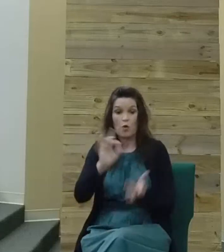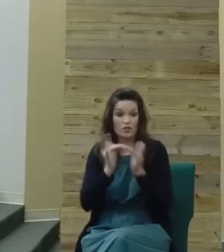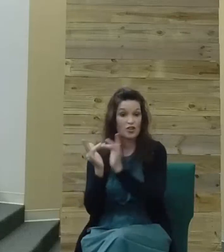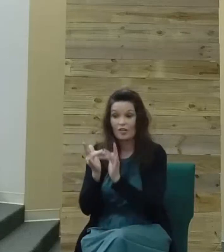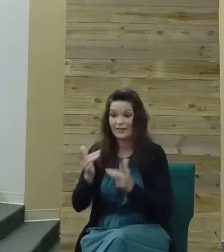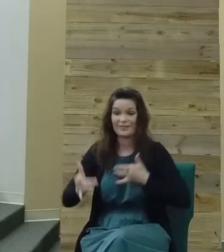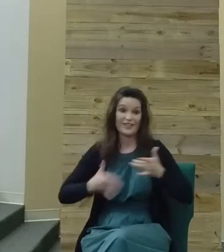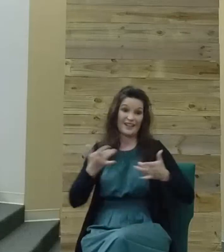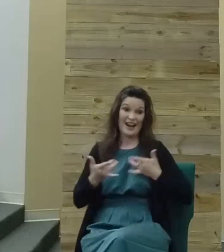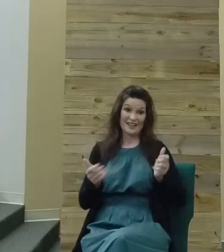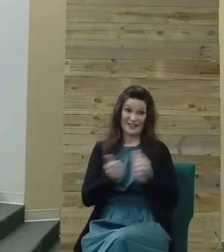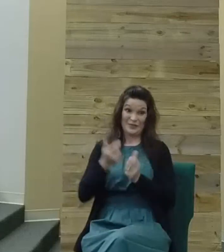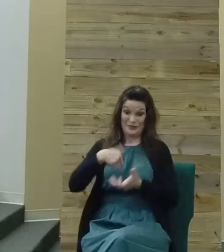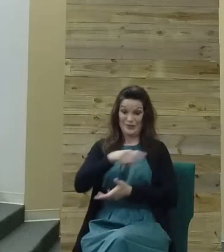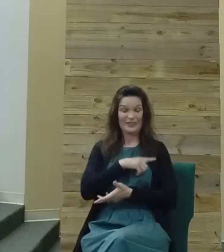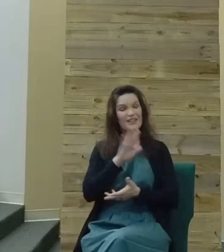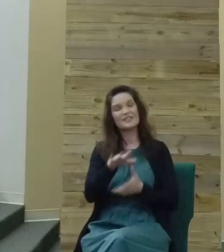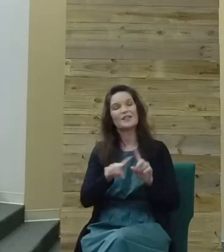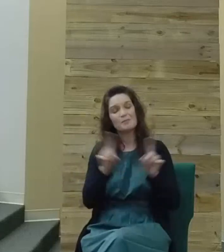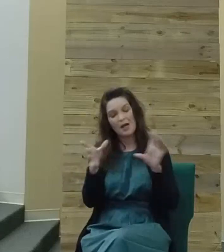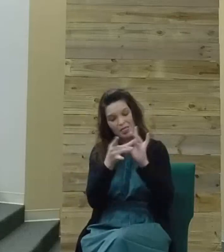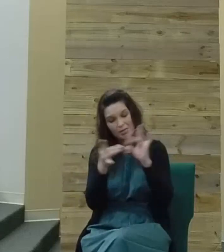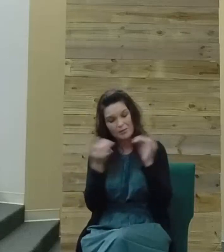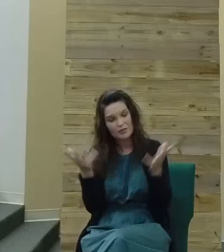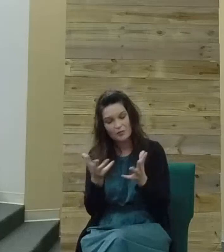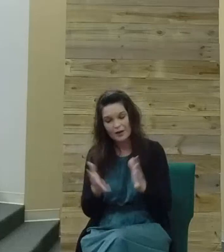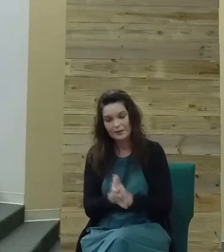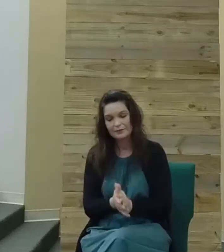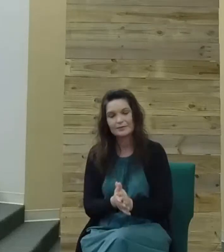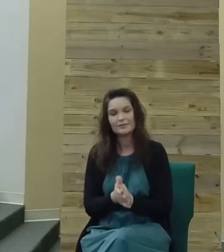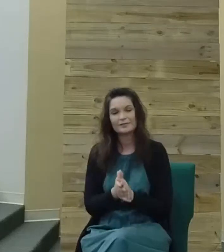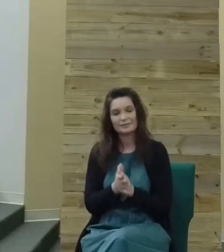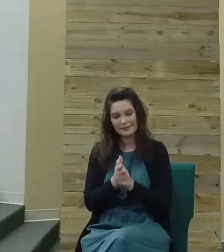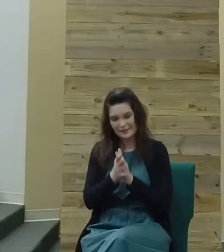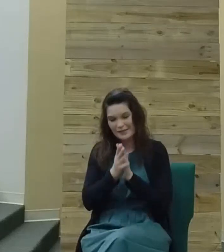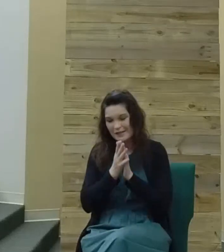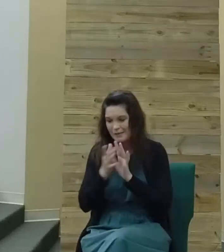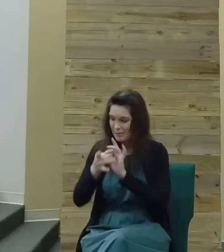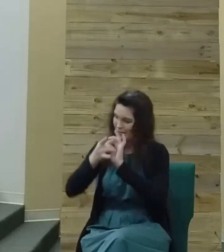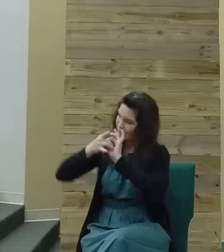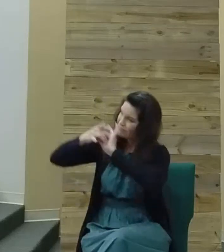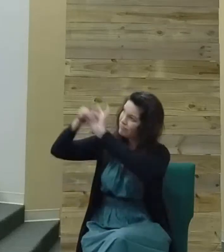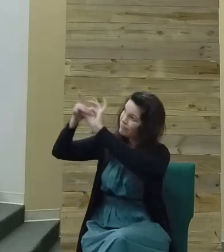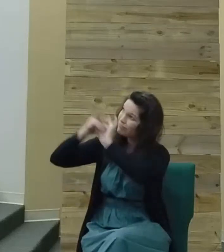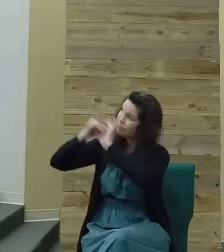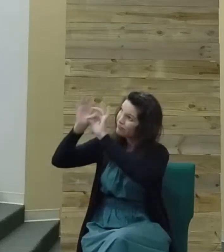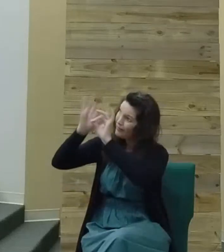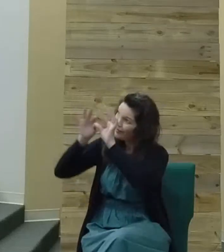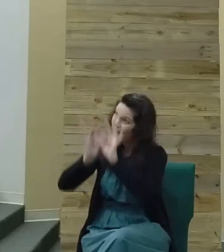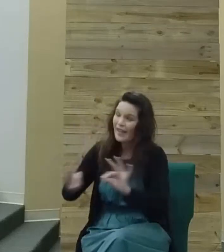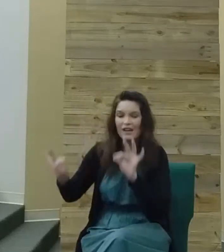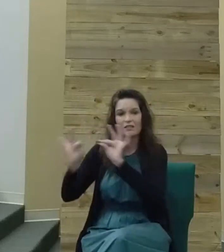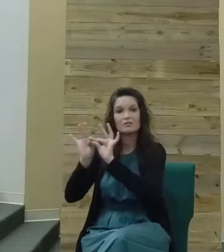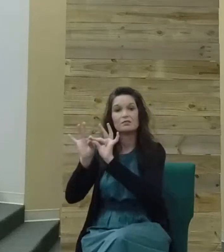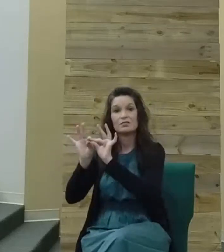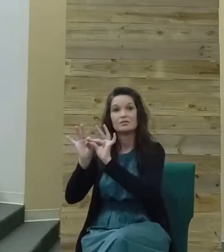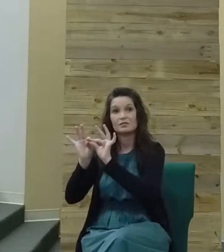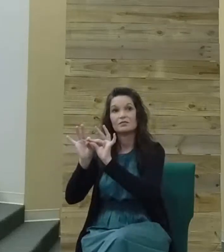watching online, we're excited that you're with us. But here's the message for you today. Be reconciled to God.